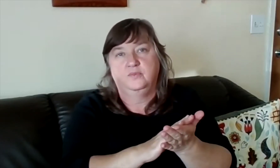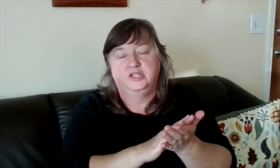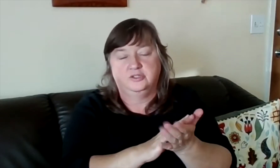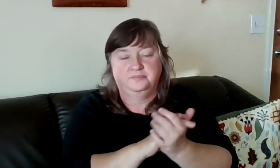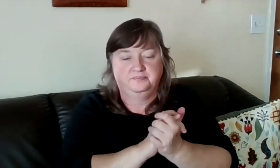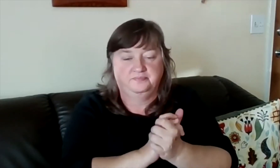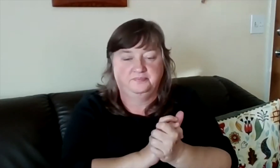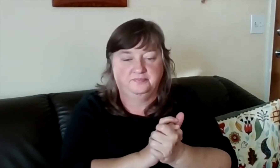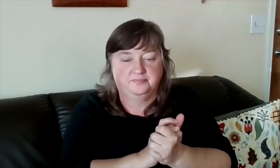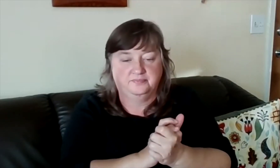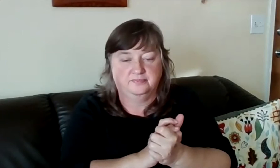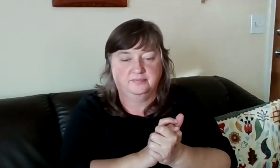which.